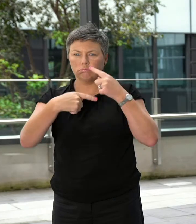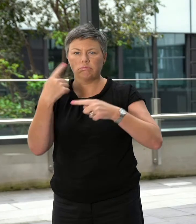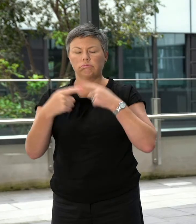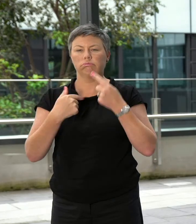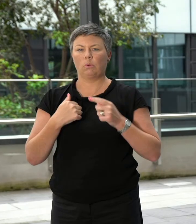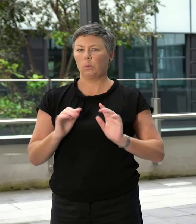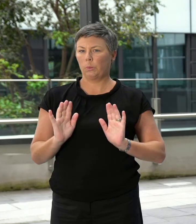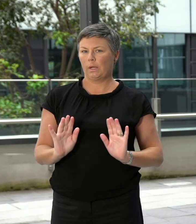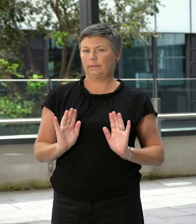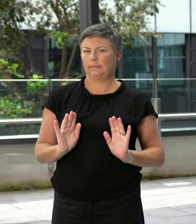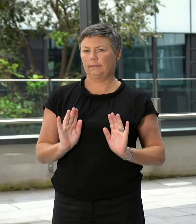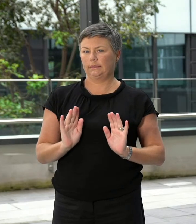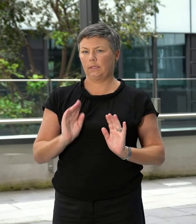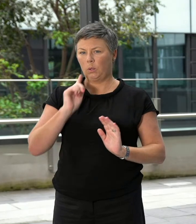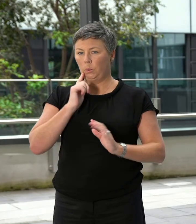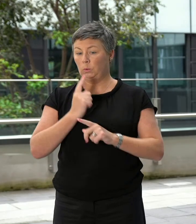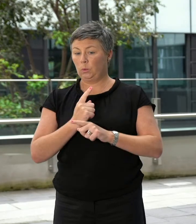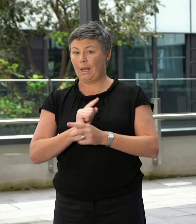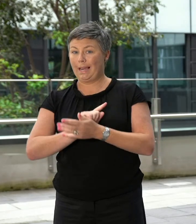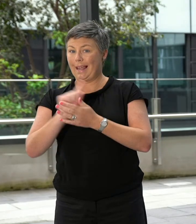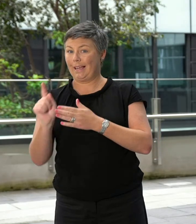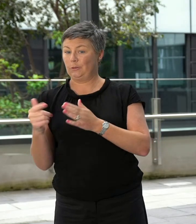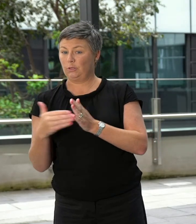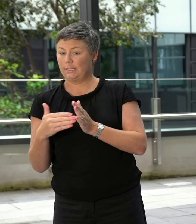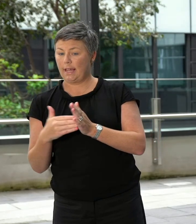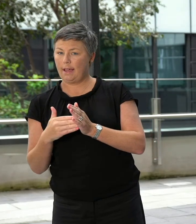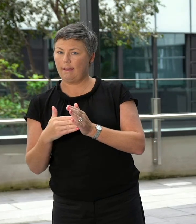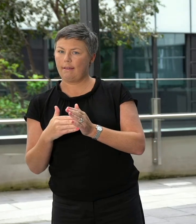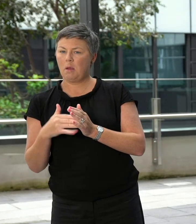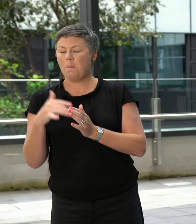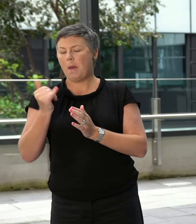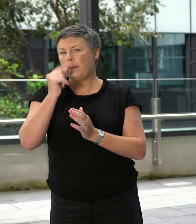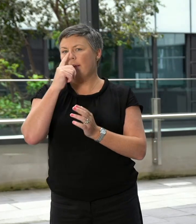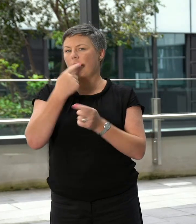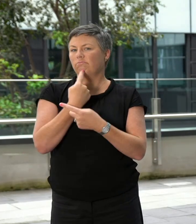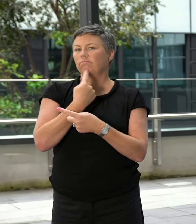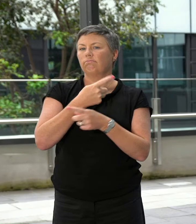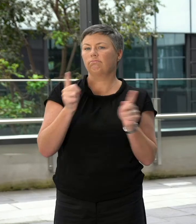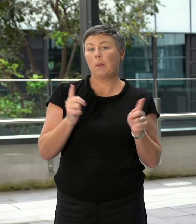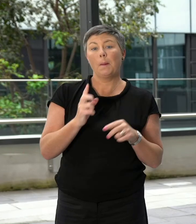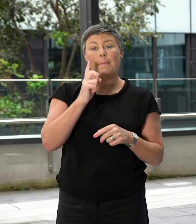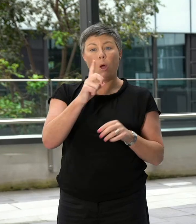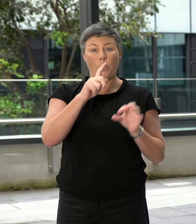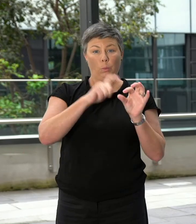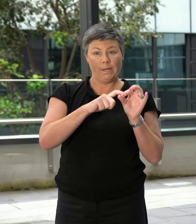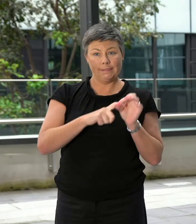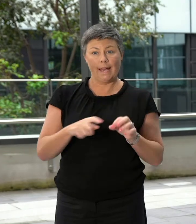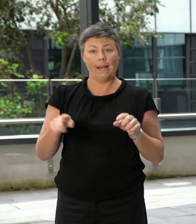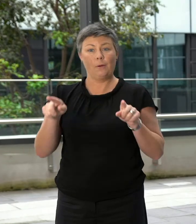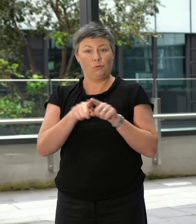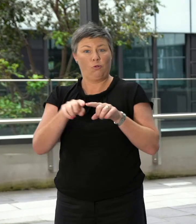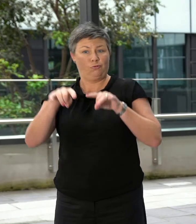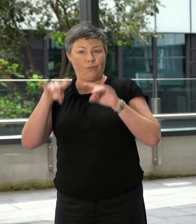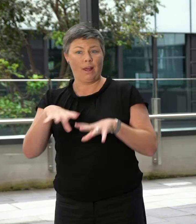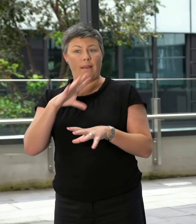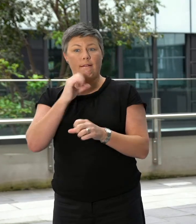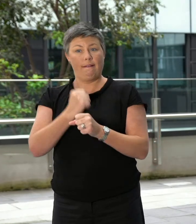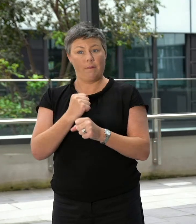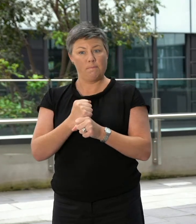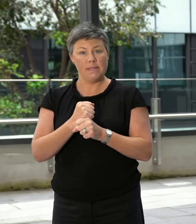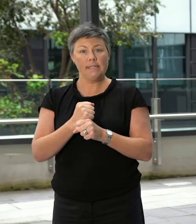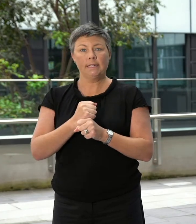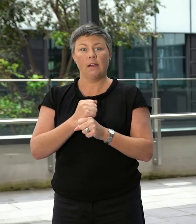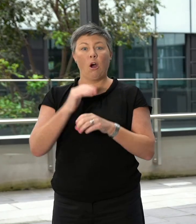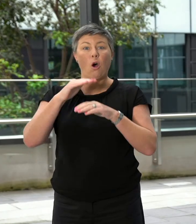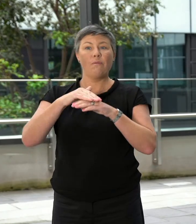update later on today. But I can say that both the state and the federal government are treating the issues of